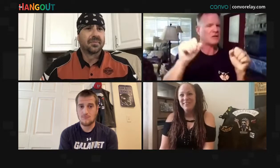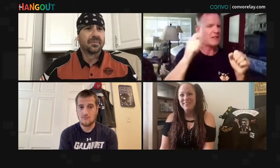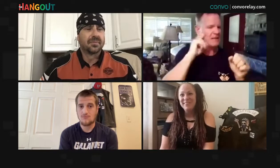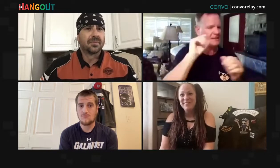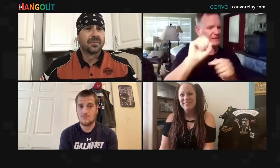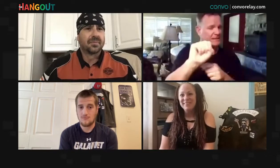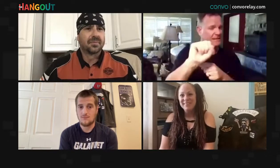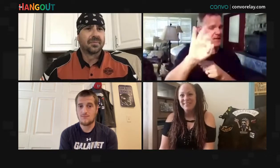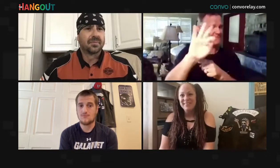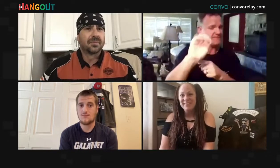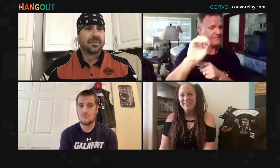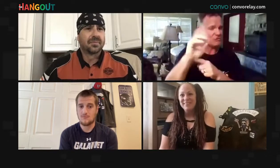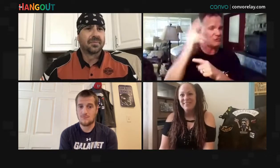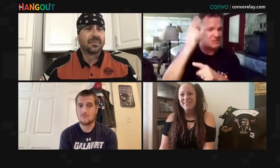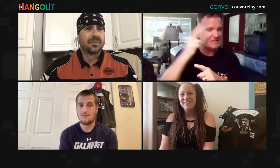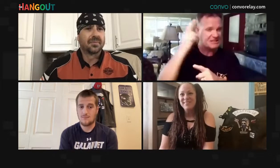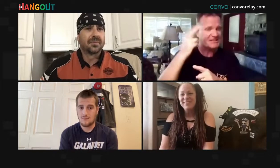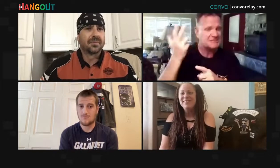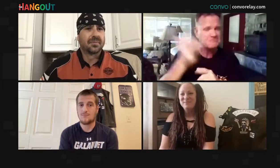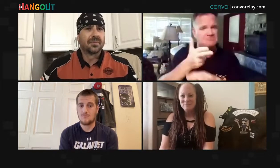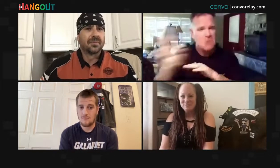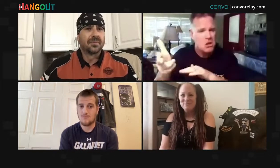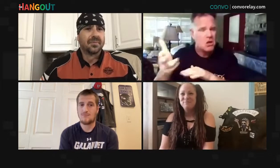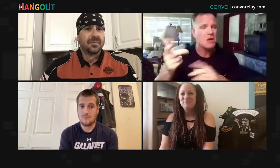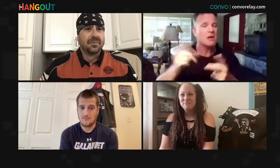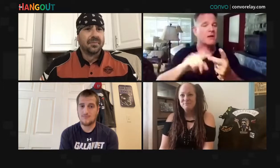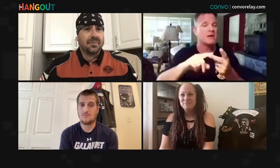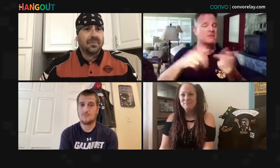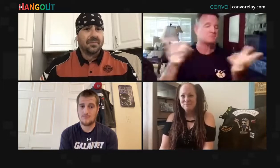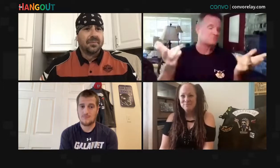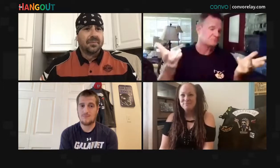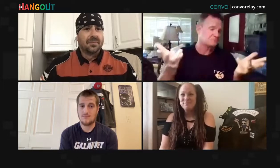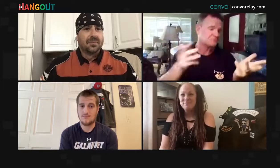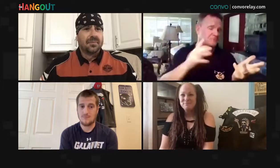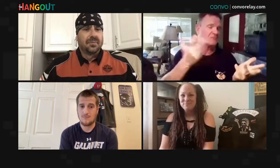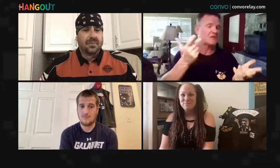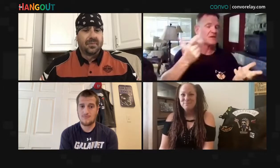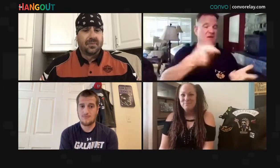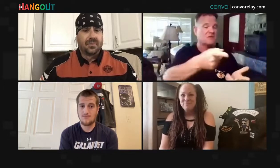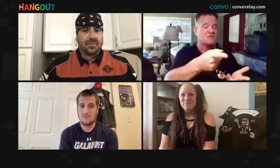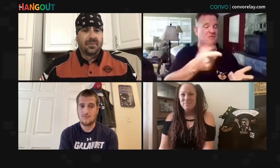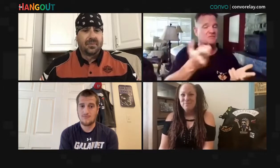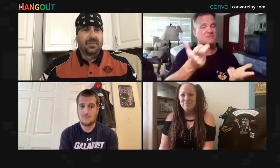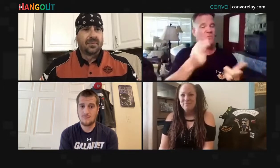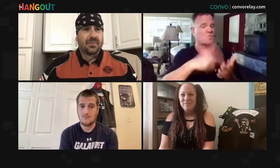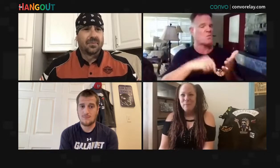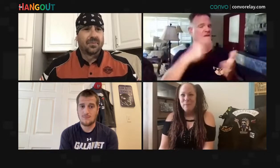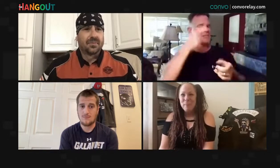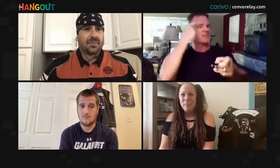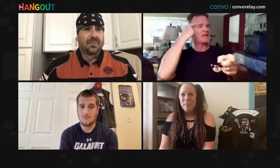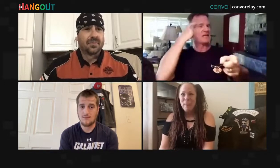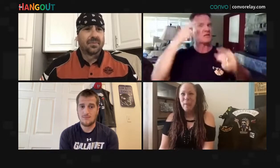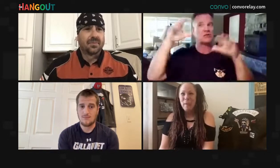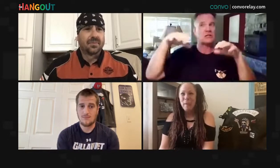is to pull over and not ride. I always think of safety first. So, pull over to the side of the road.